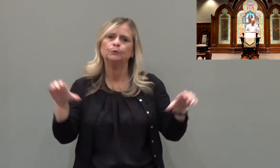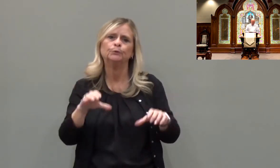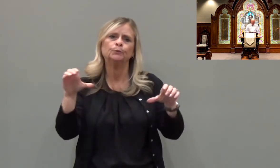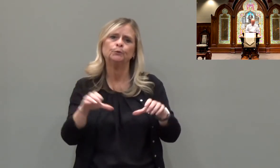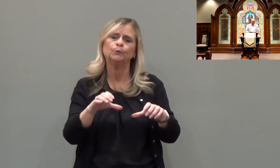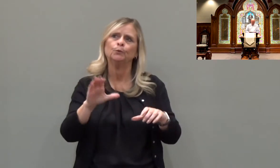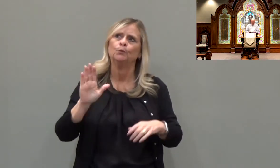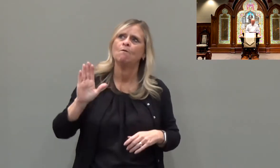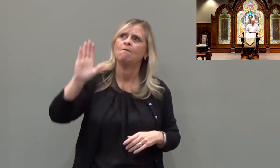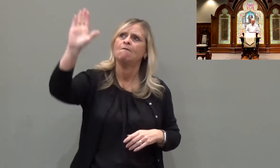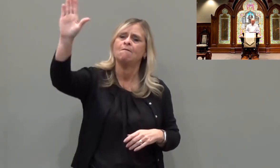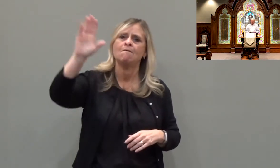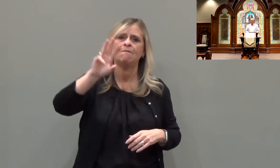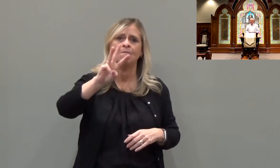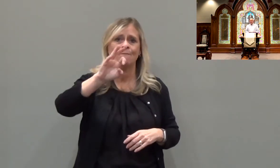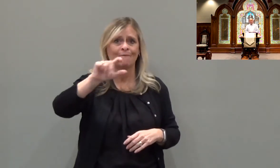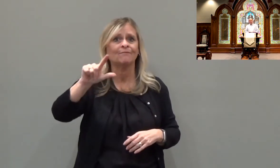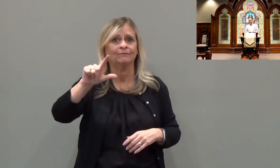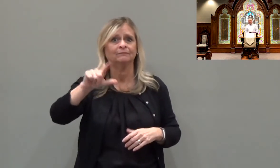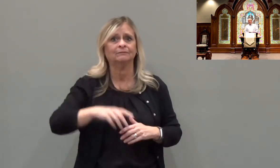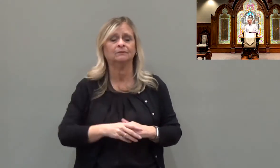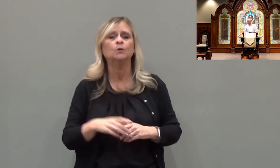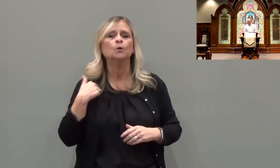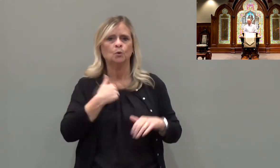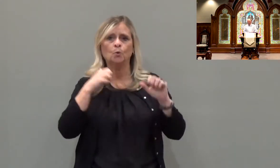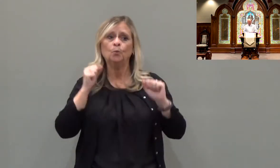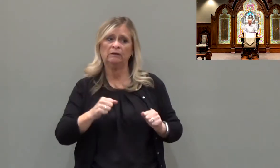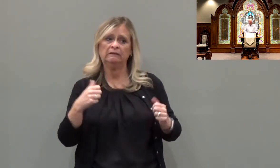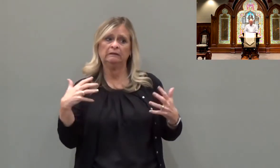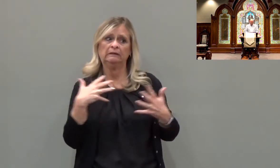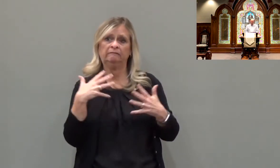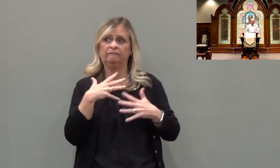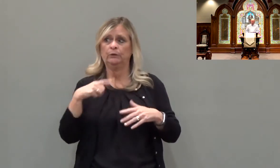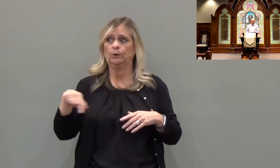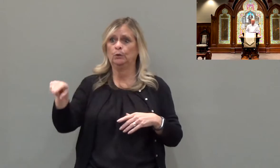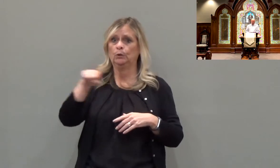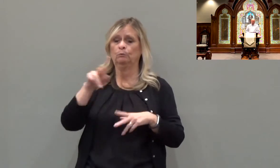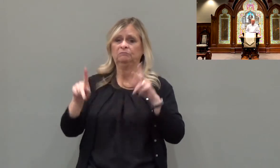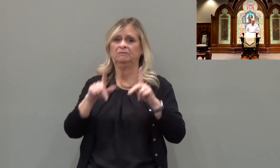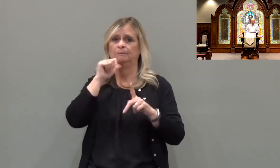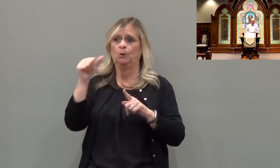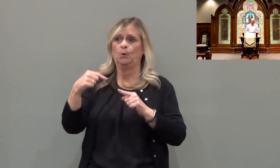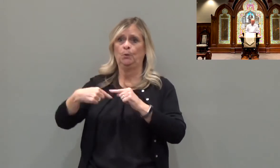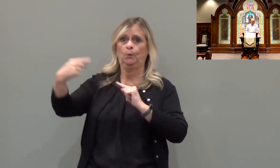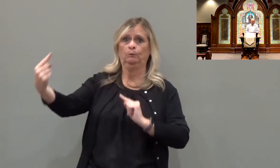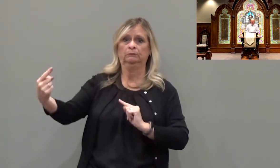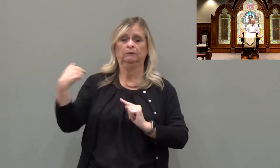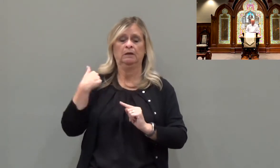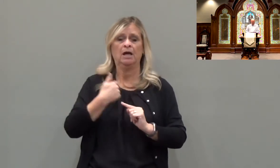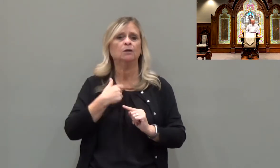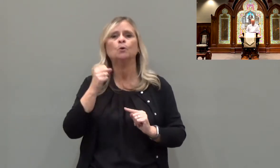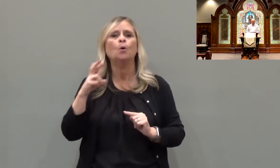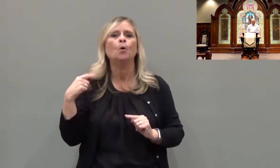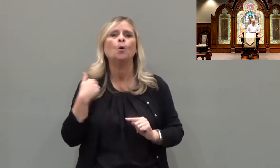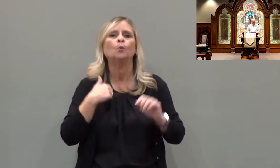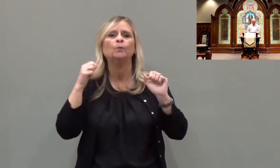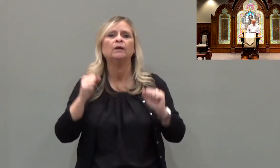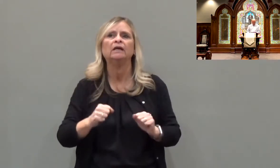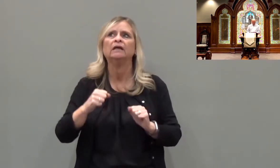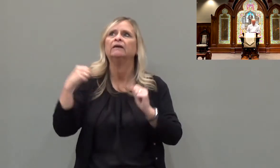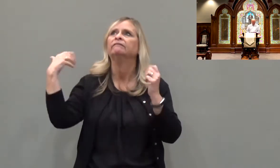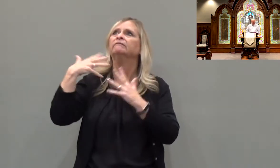will of the Lord. We can fear those who are opposed to us, or we can